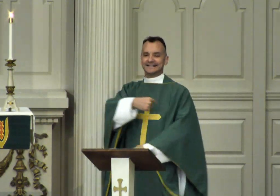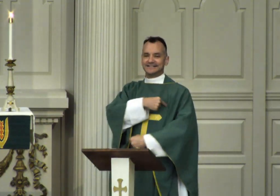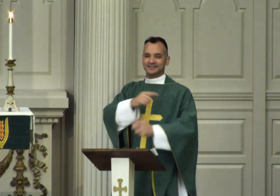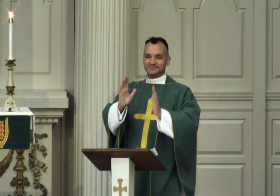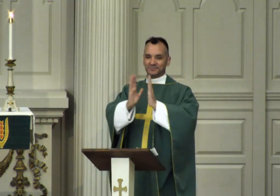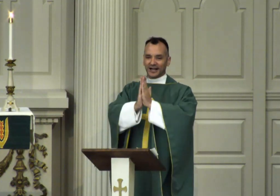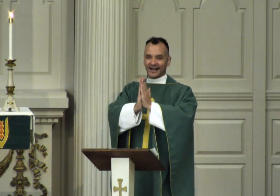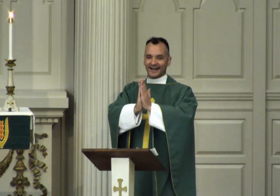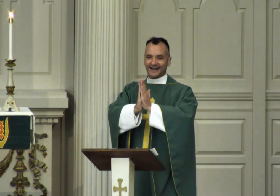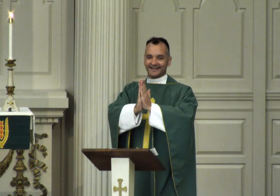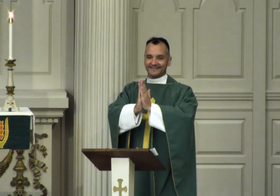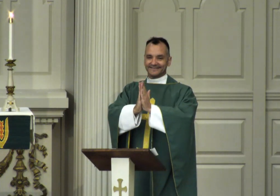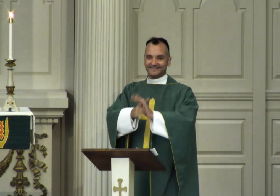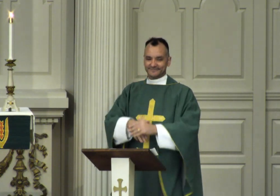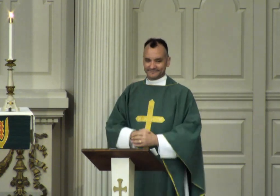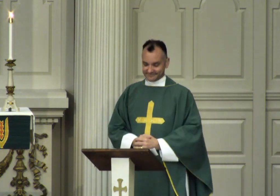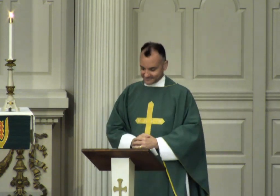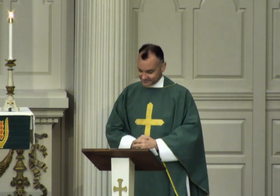Let us pray.